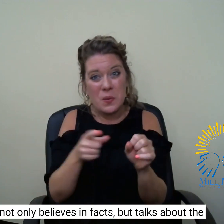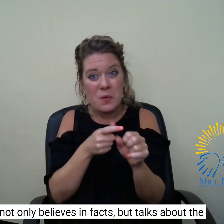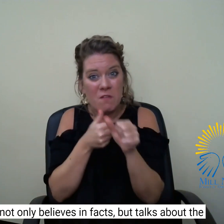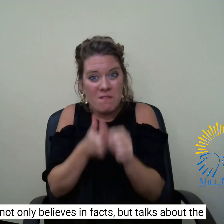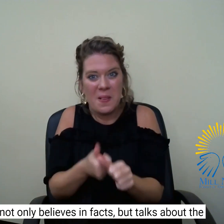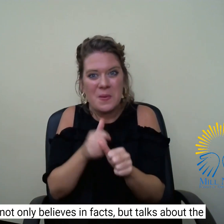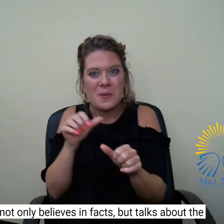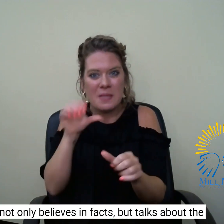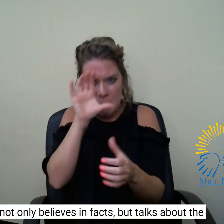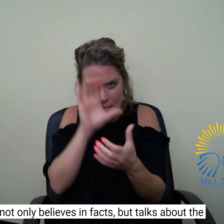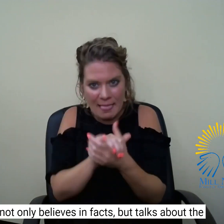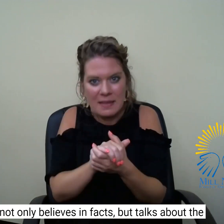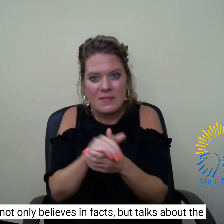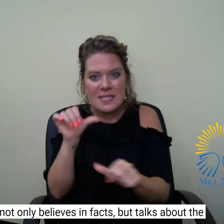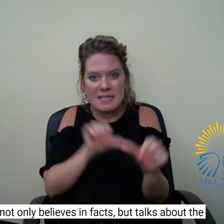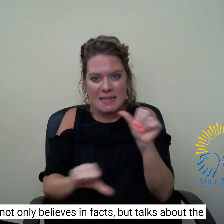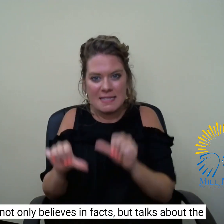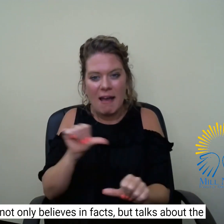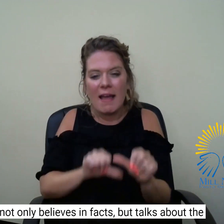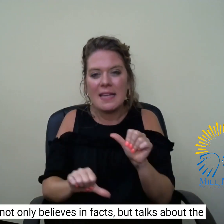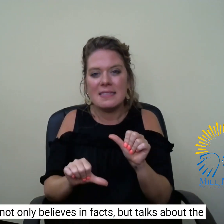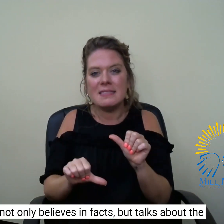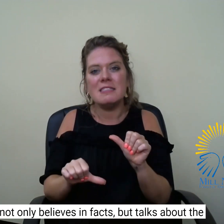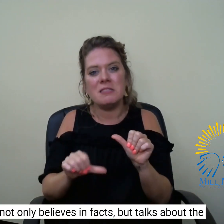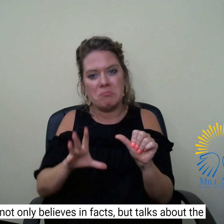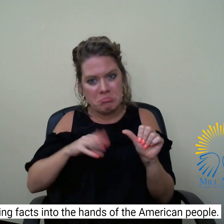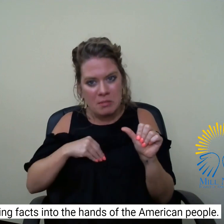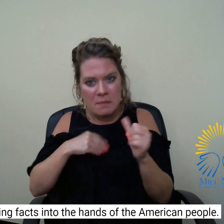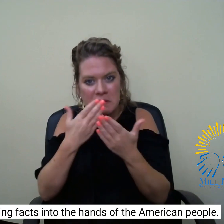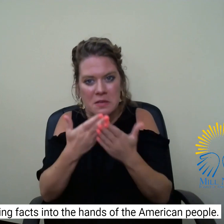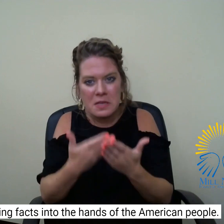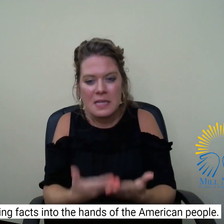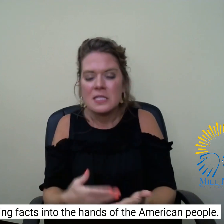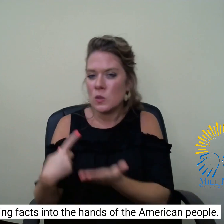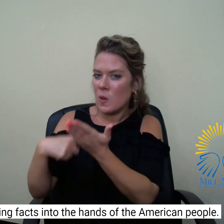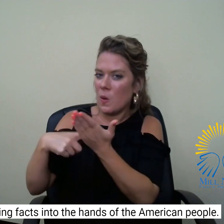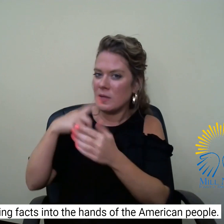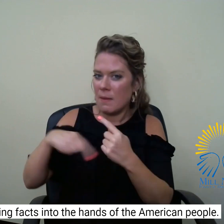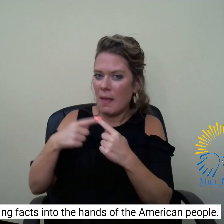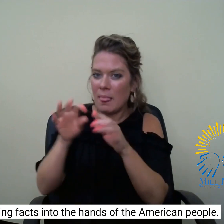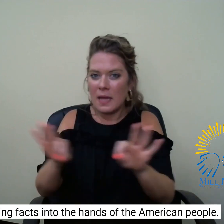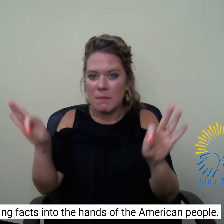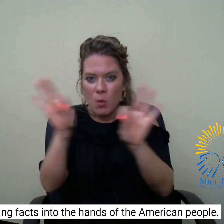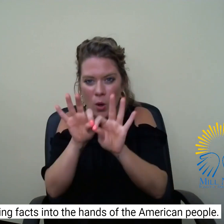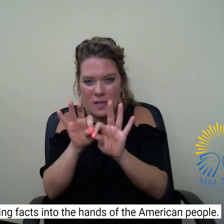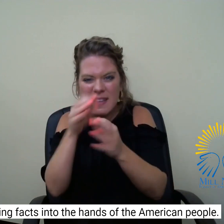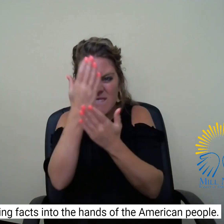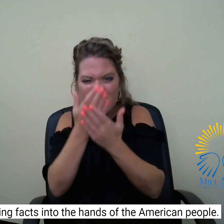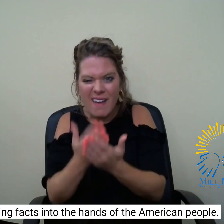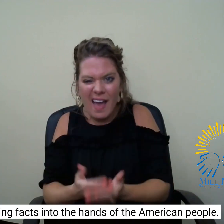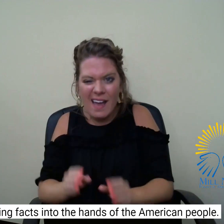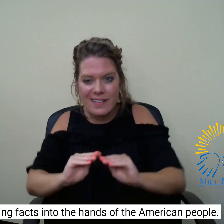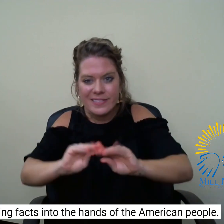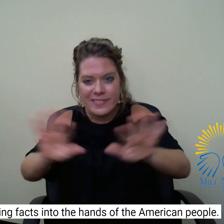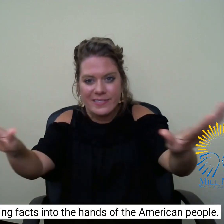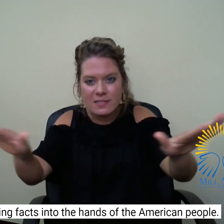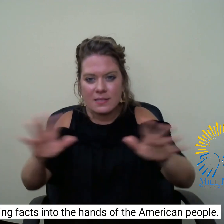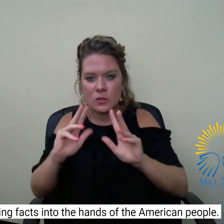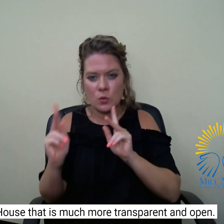who not only believes in facts, but talks about the importance of getting facts into the hands of the American people. We